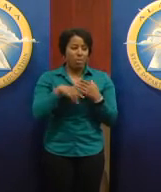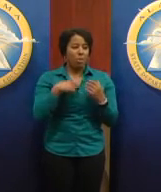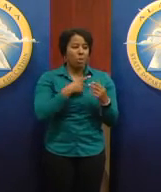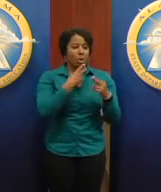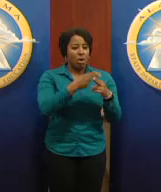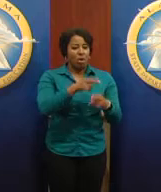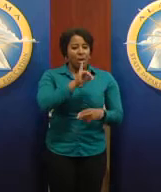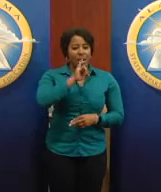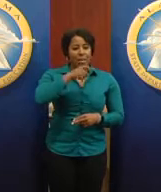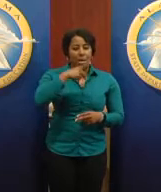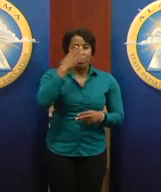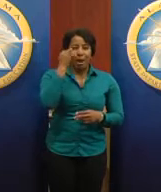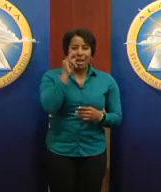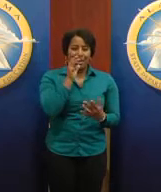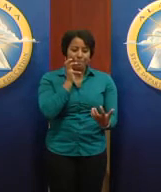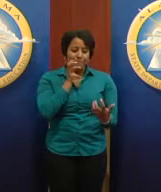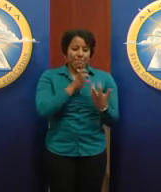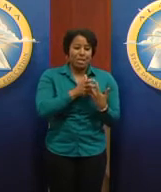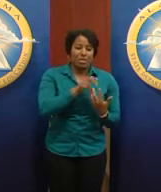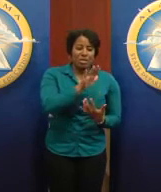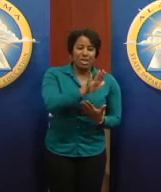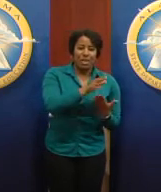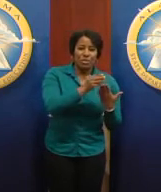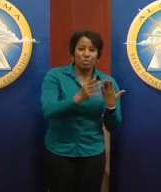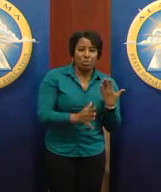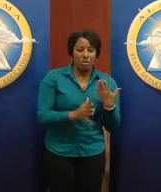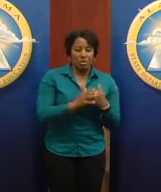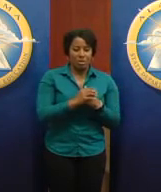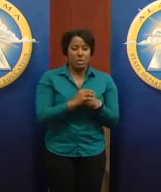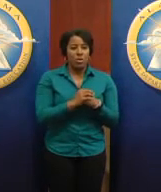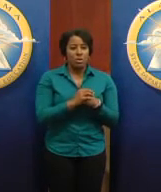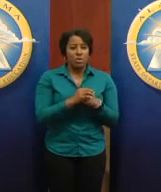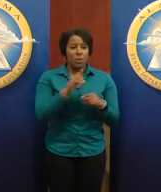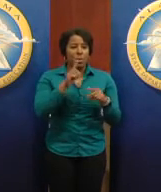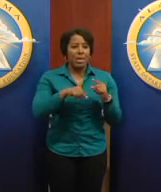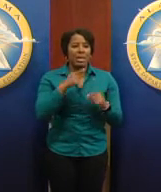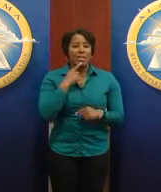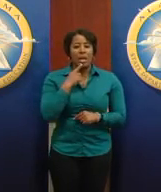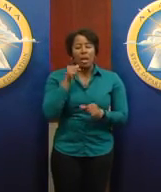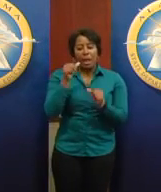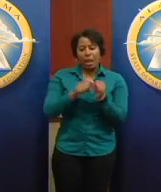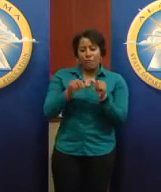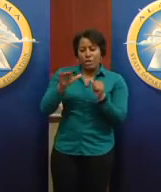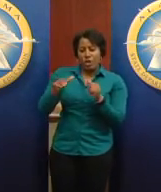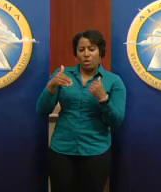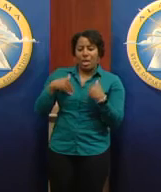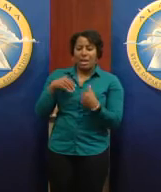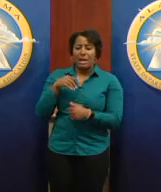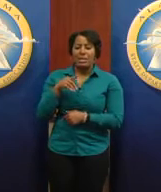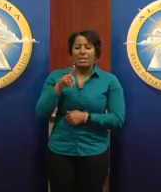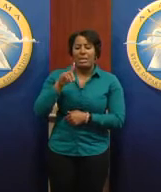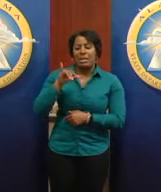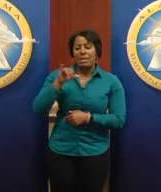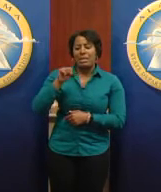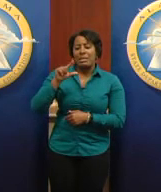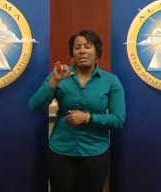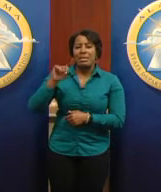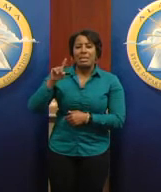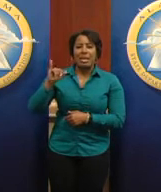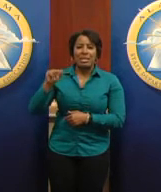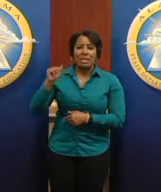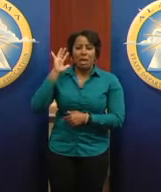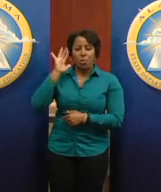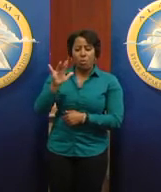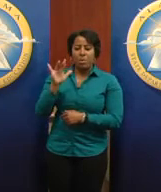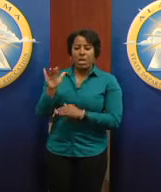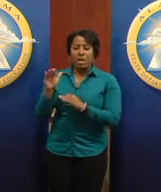they're individualized, and there's no one way to say in the state we're going to treat every child who has dyslexia exactly the same way